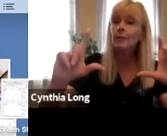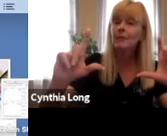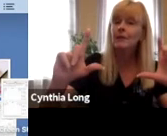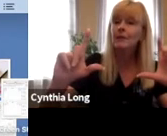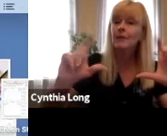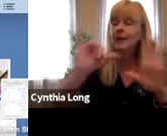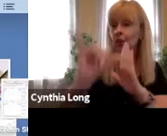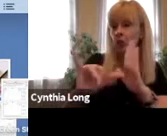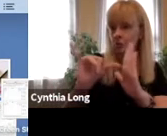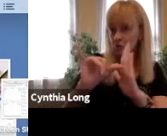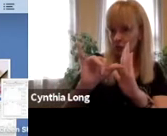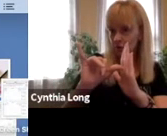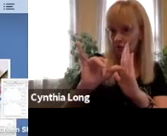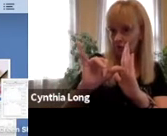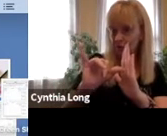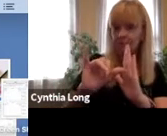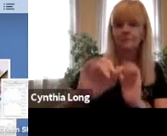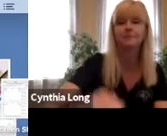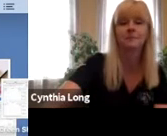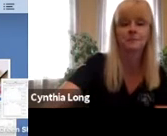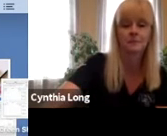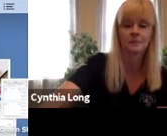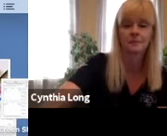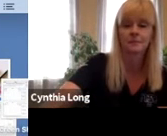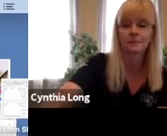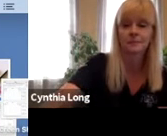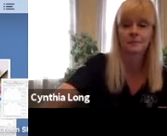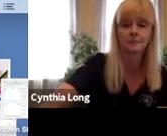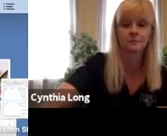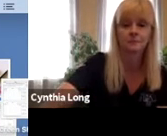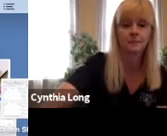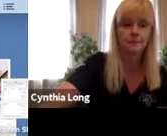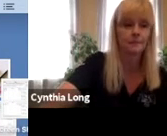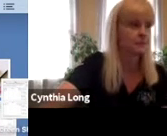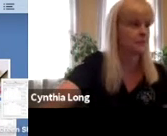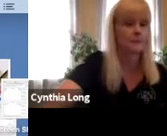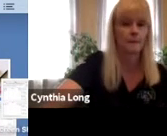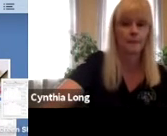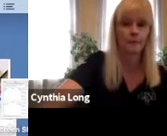Now it's going to open up in YouTube.